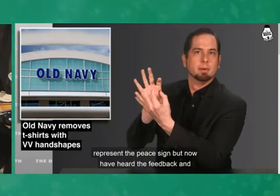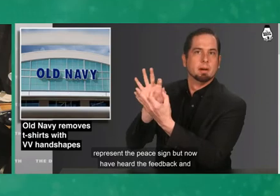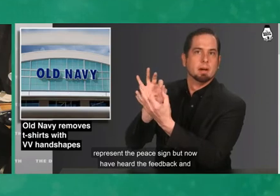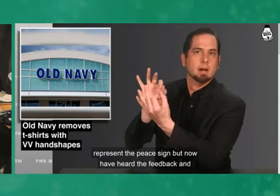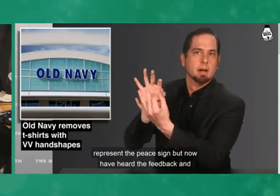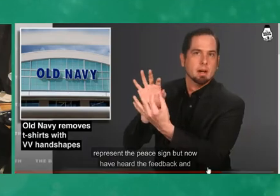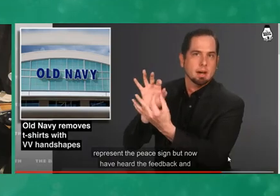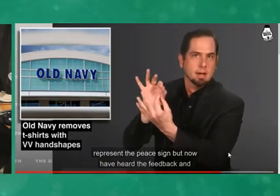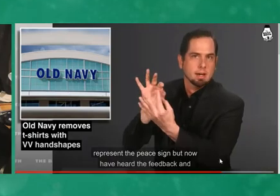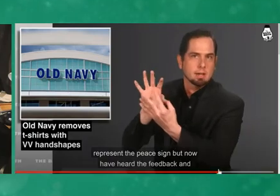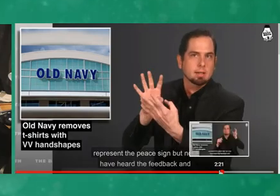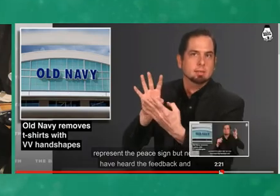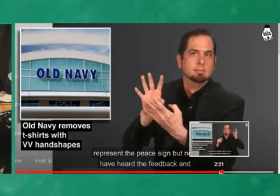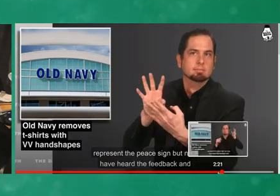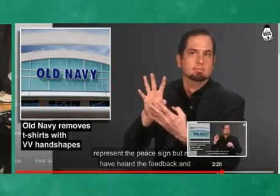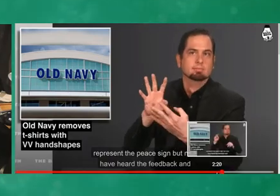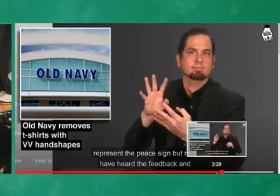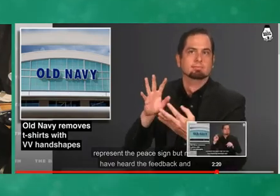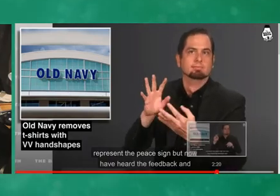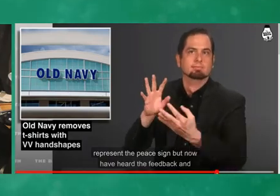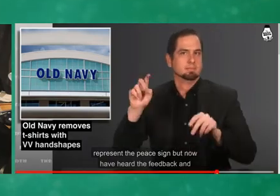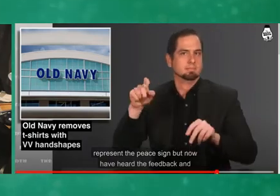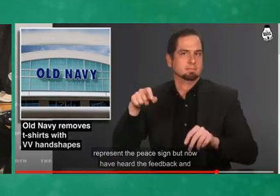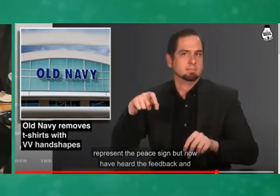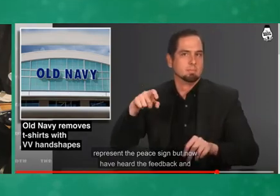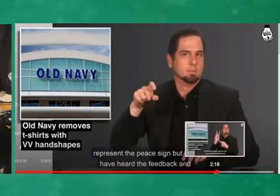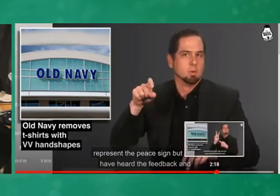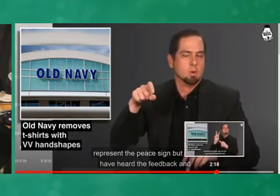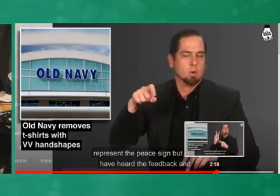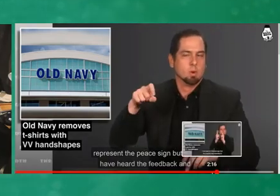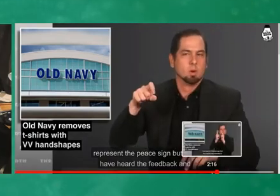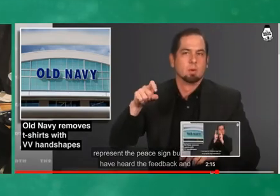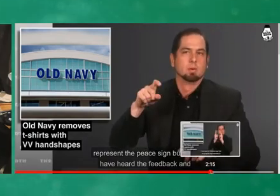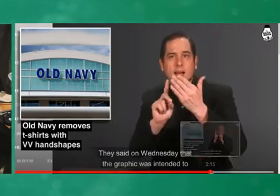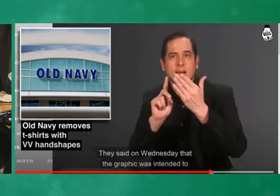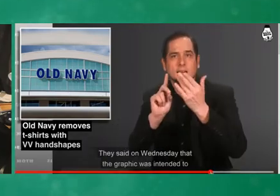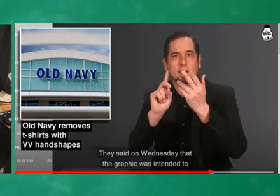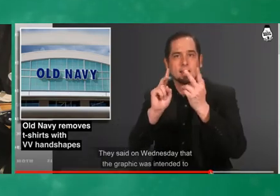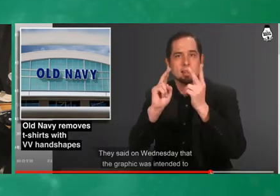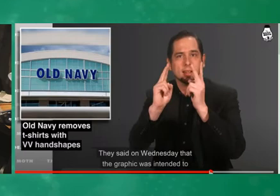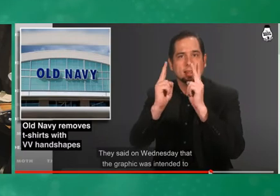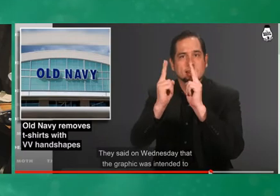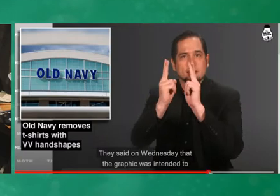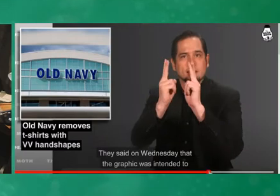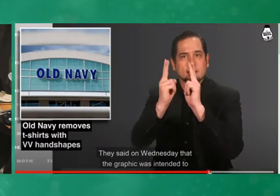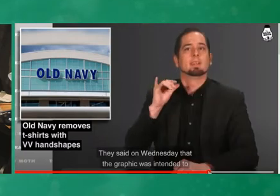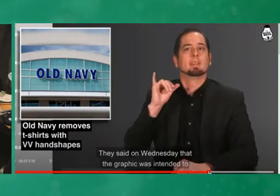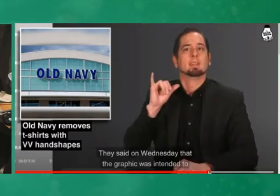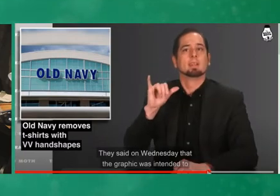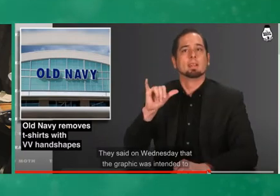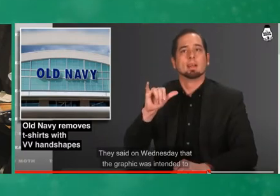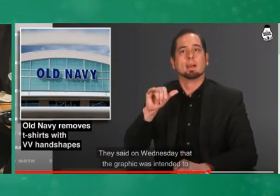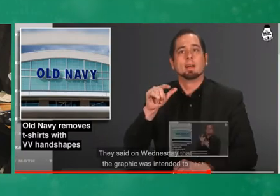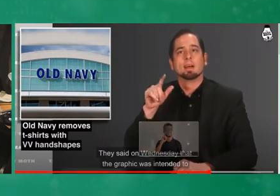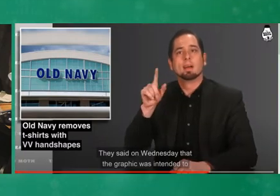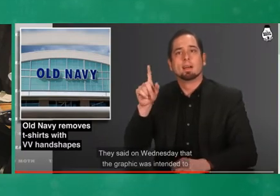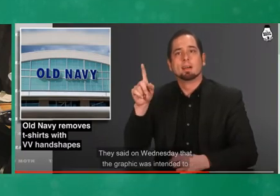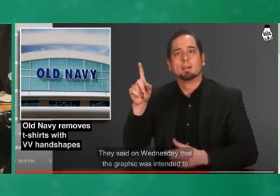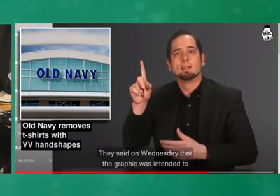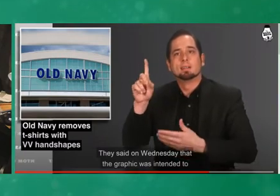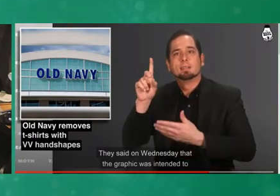feedback. Yeah. I'm not sure if I got all the gist of that sentence. I'm sorry for going back, guys. Let me see if I can start this from the